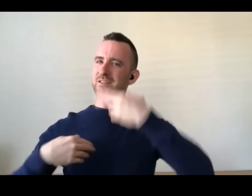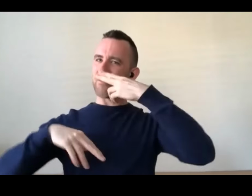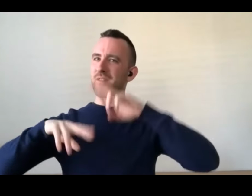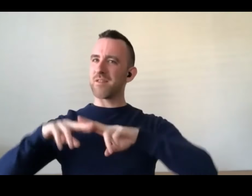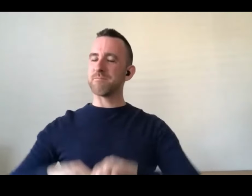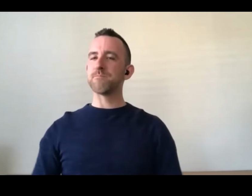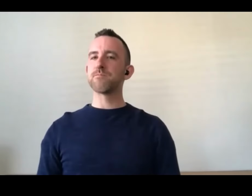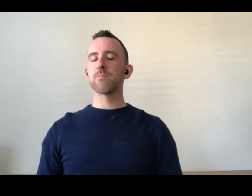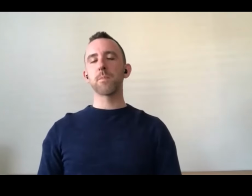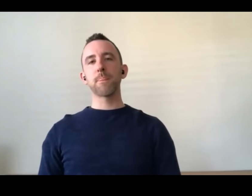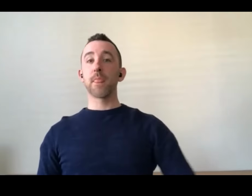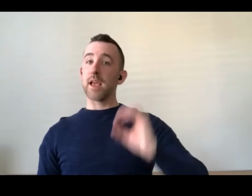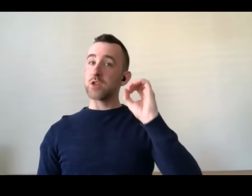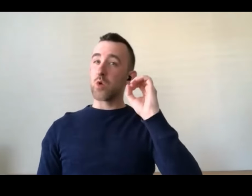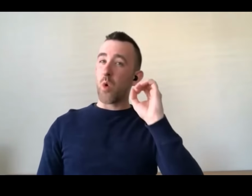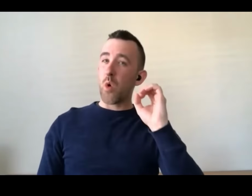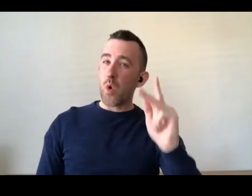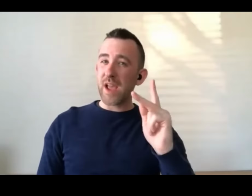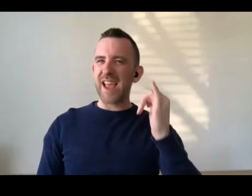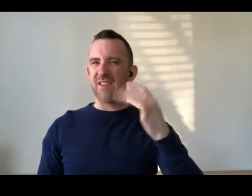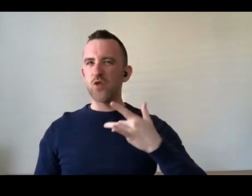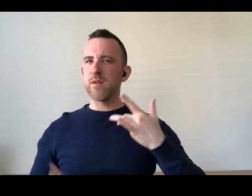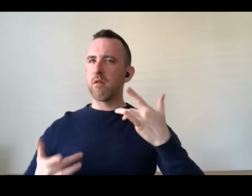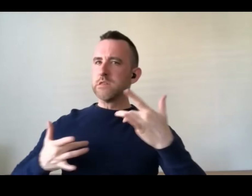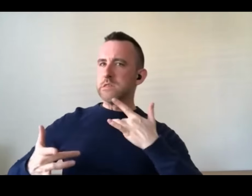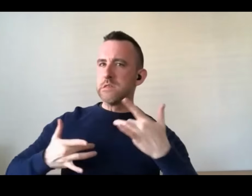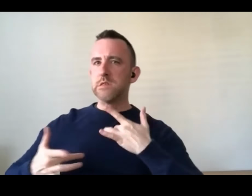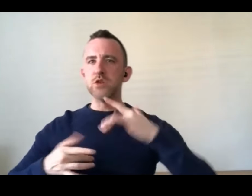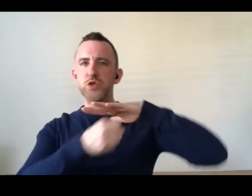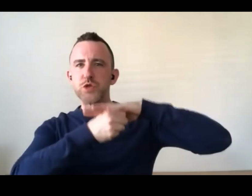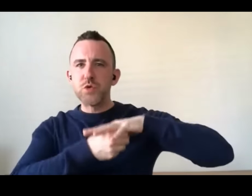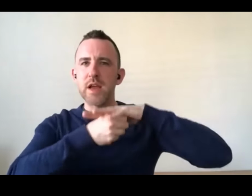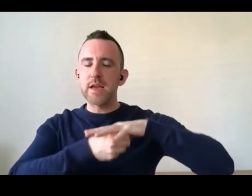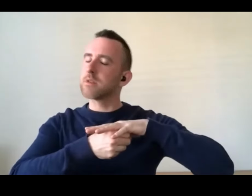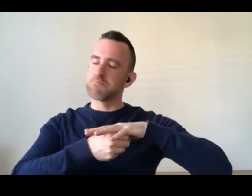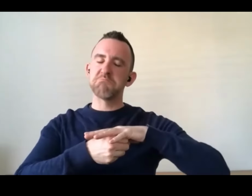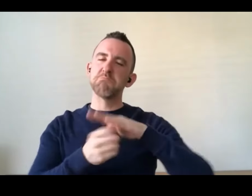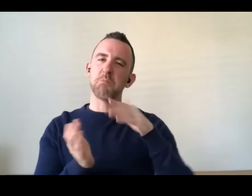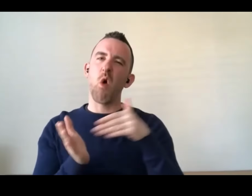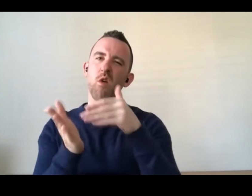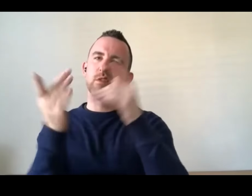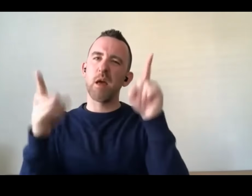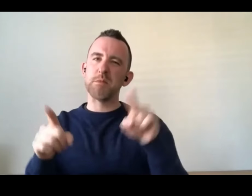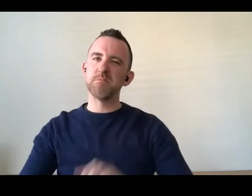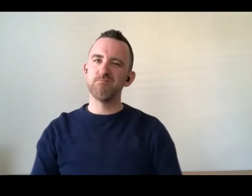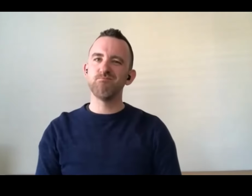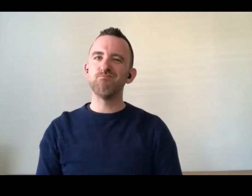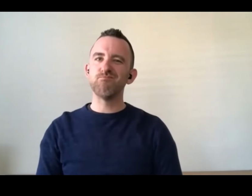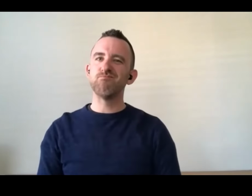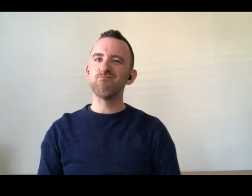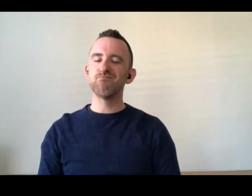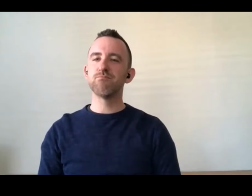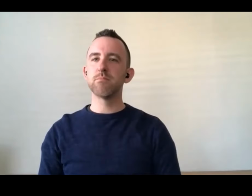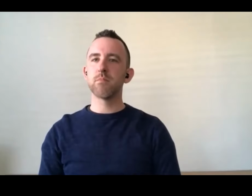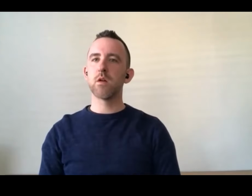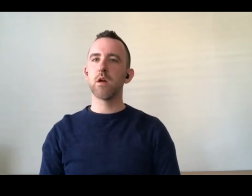it's okay if you're feeling worried or stressed out. That's pretty common for us. I think